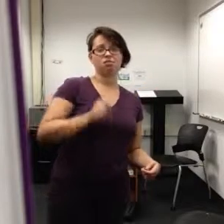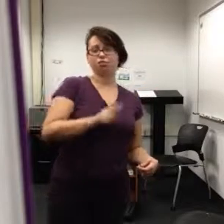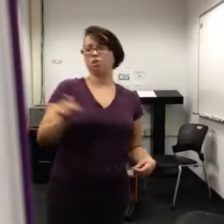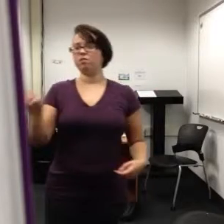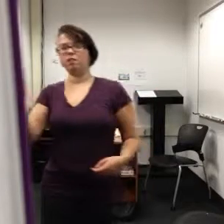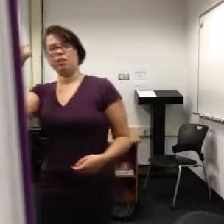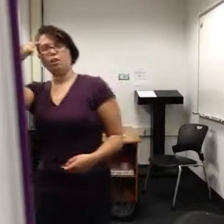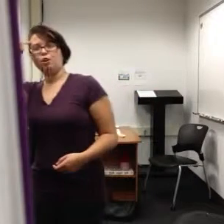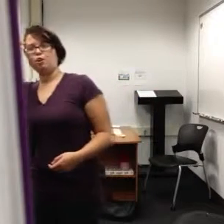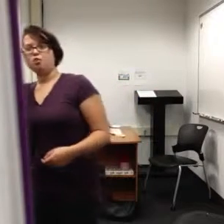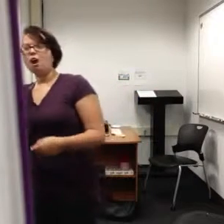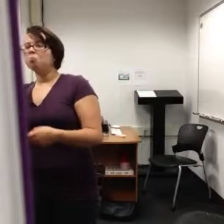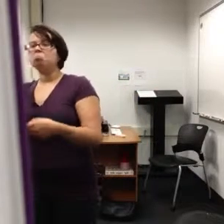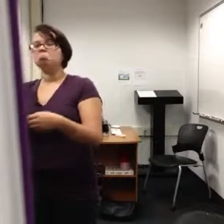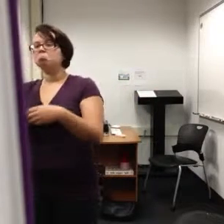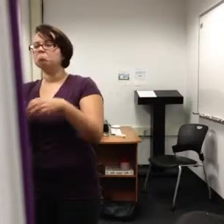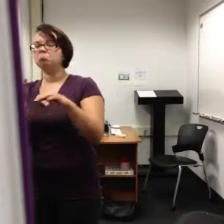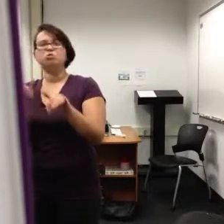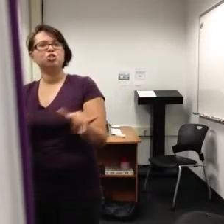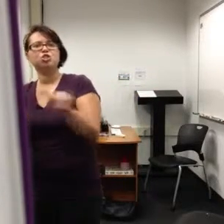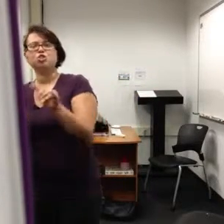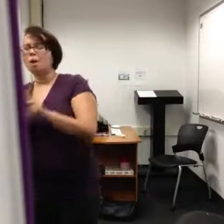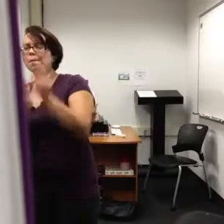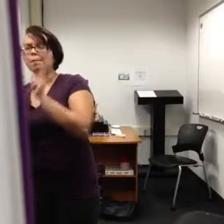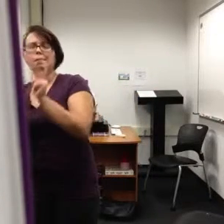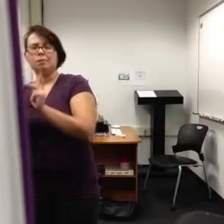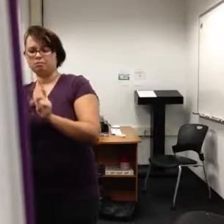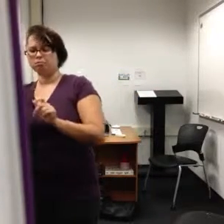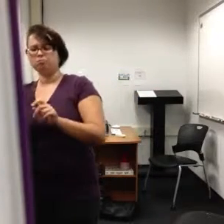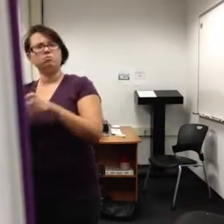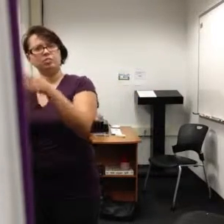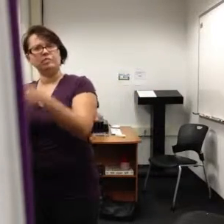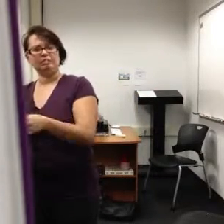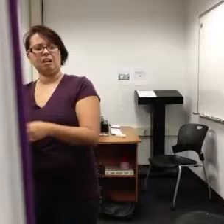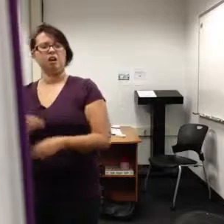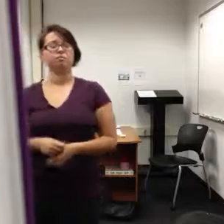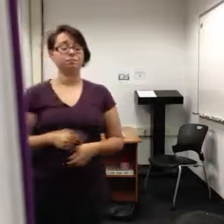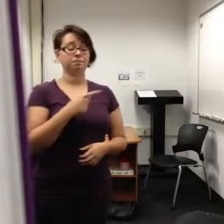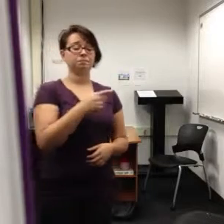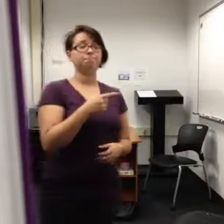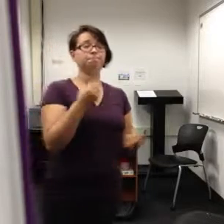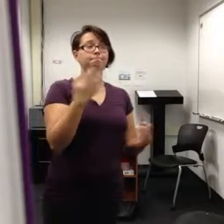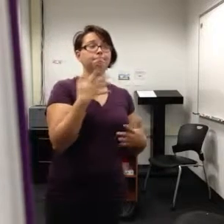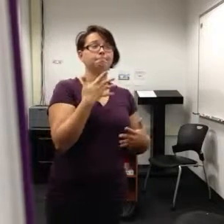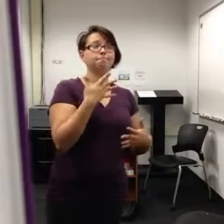Hamilton was afraid of what he called king mob, meaning ordinary